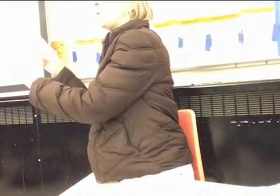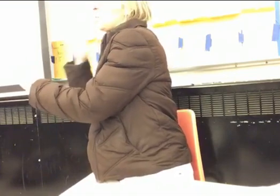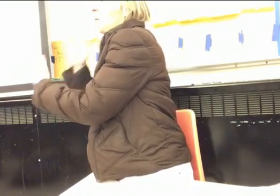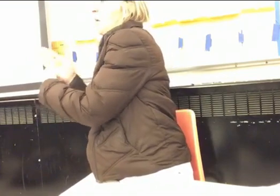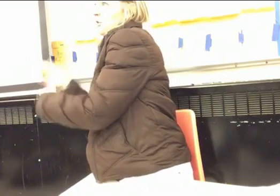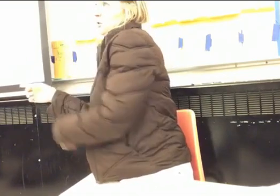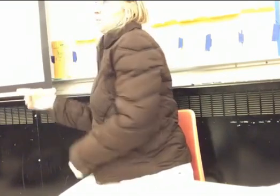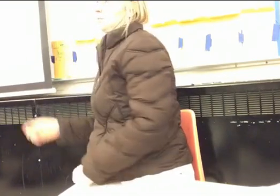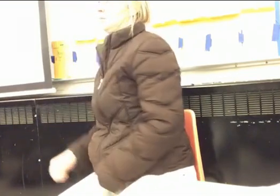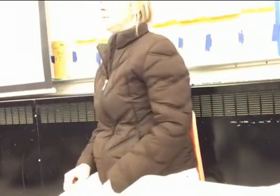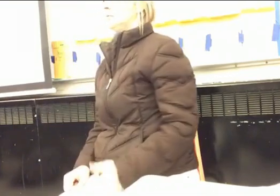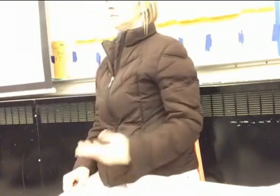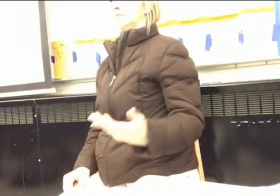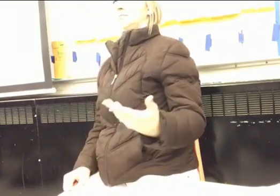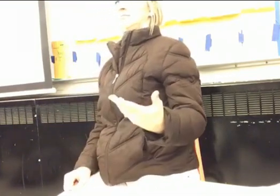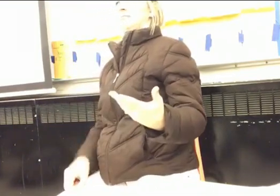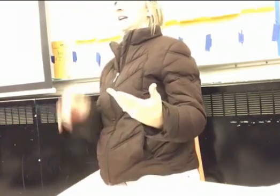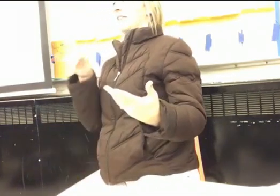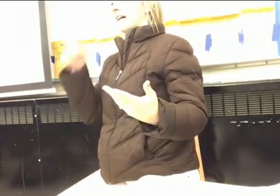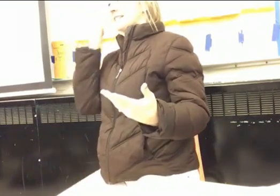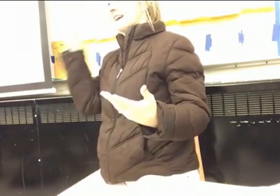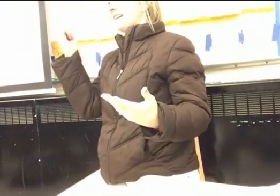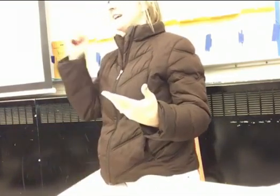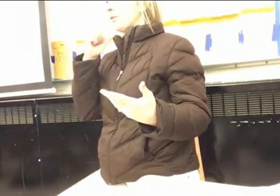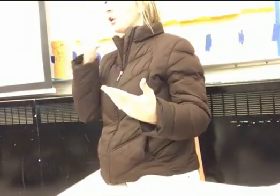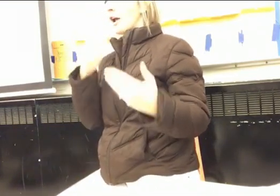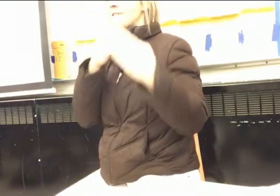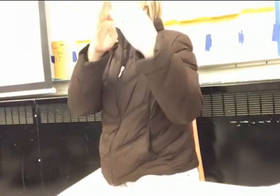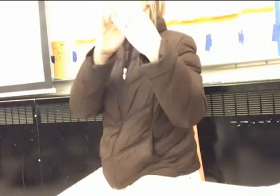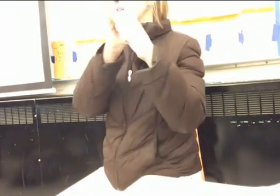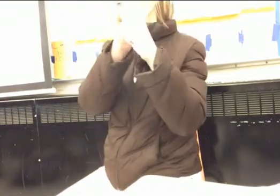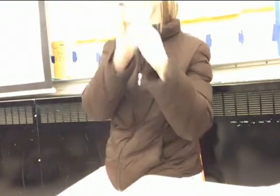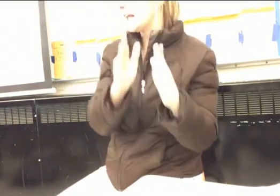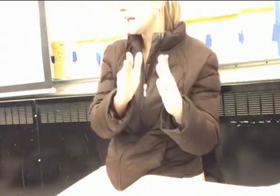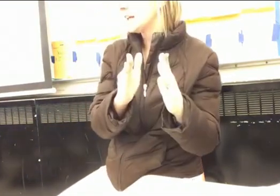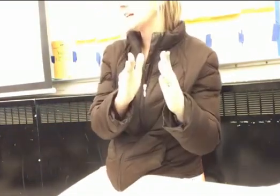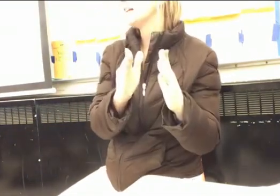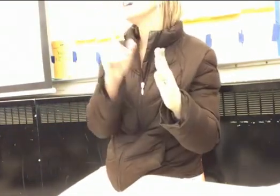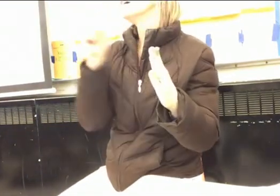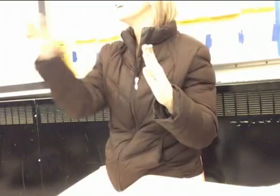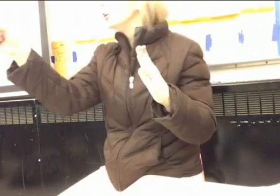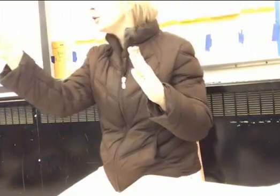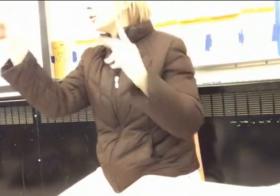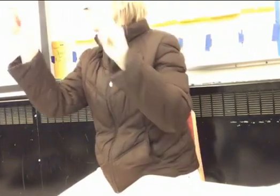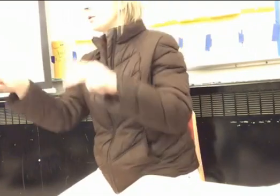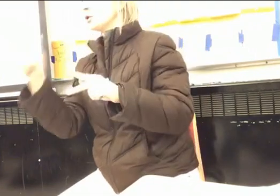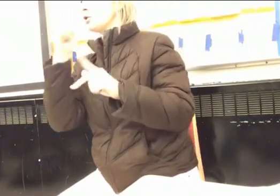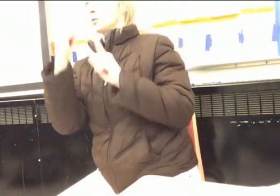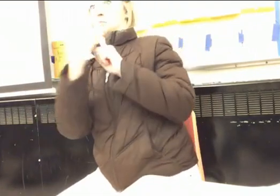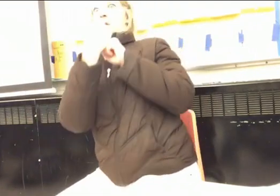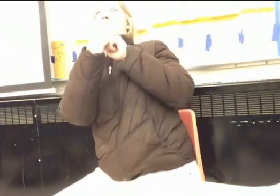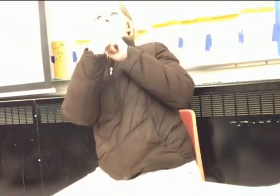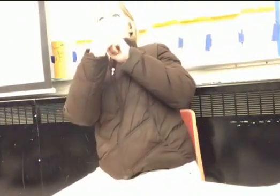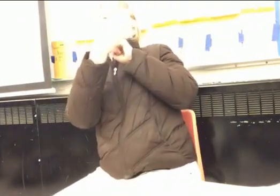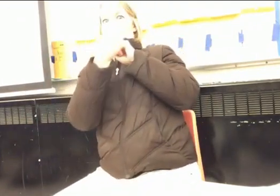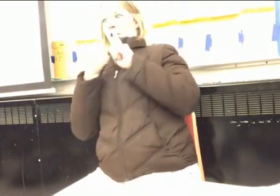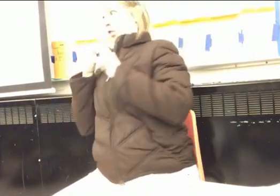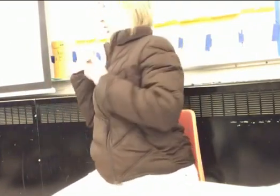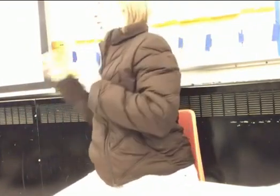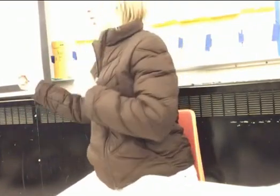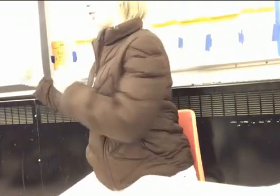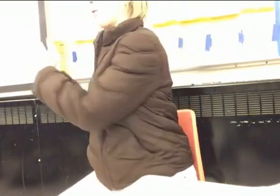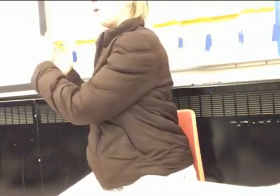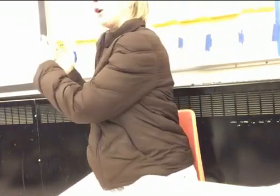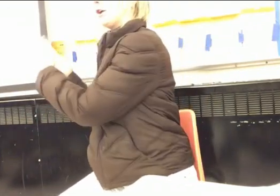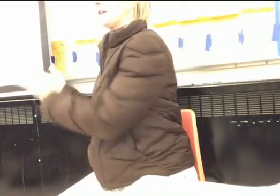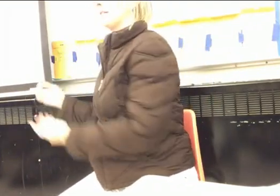you. Okay? That's the idea of this right here. We're going to put you in this area and nobody else will bother you. Now, the other thing that he does